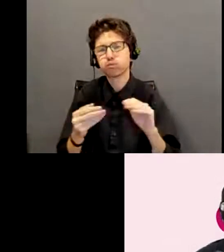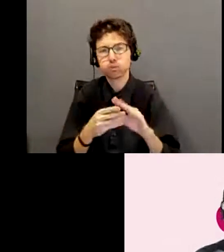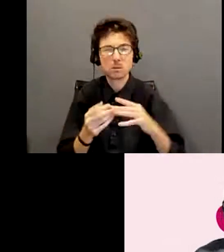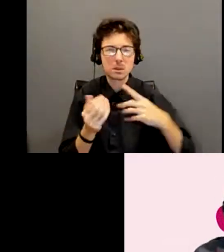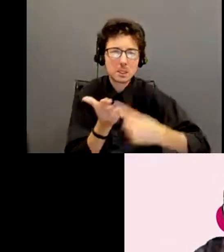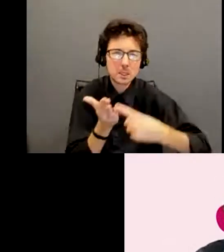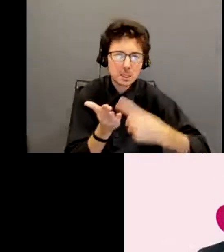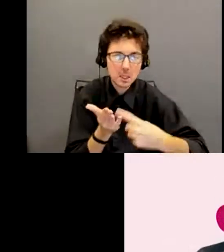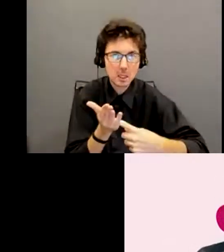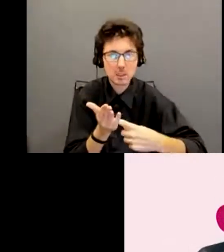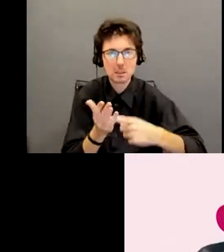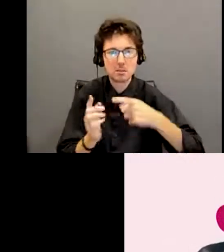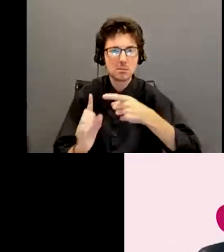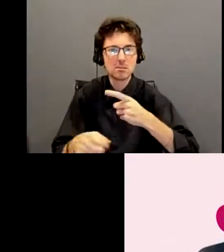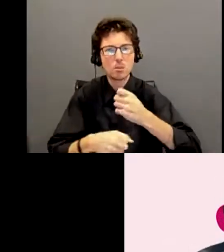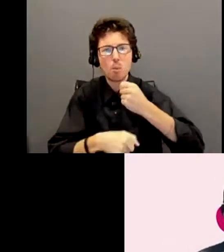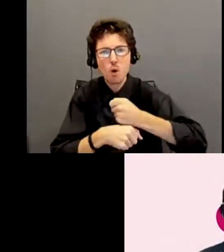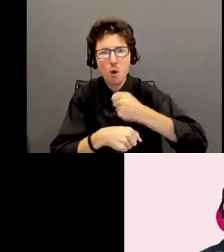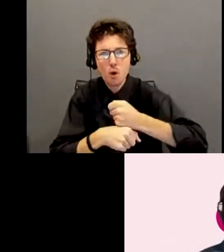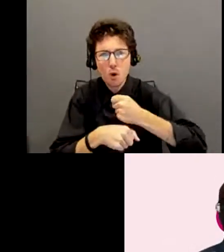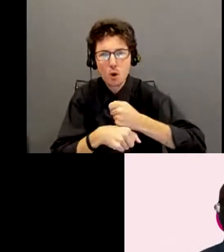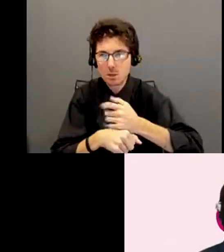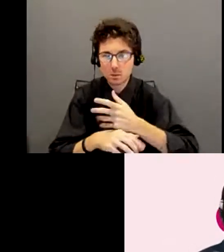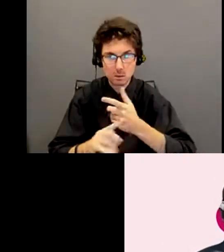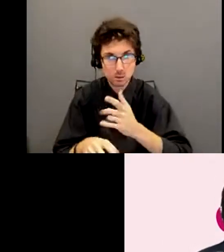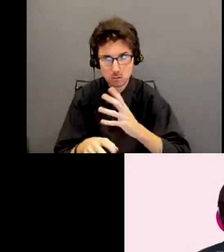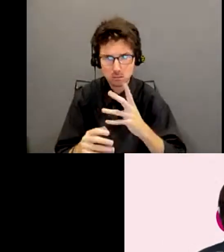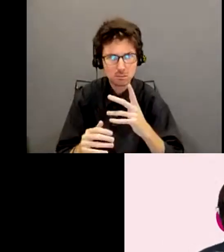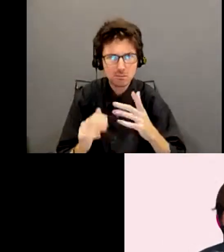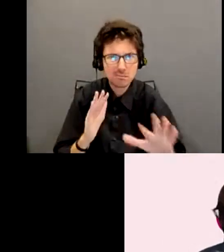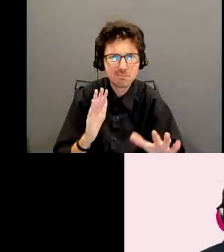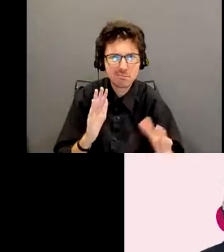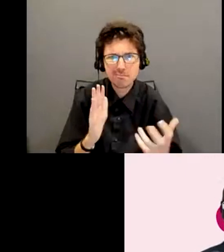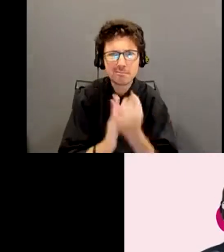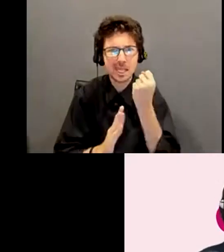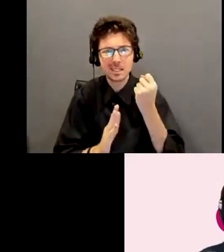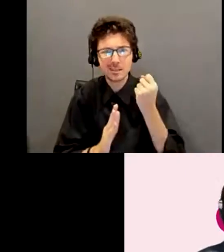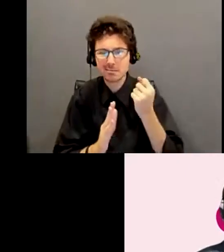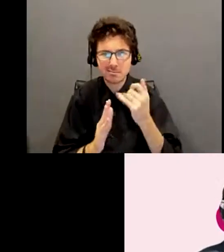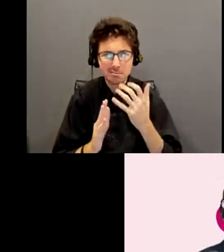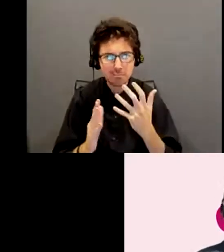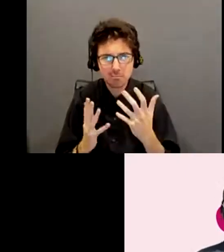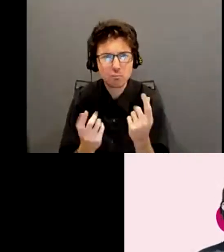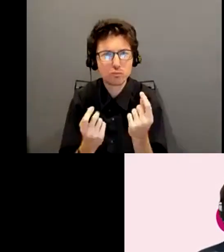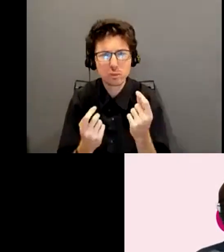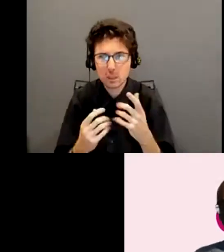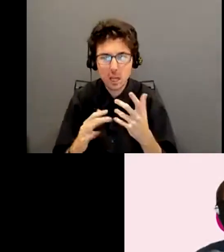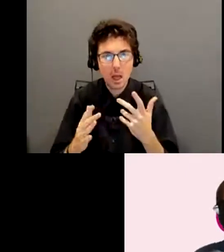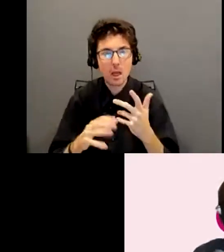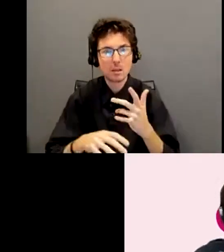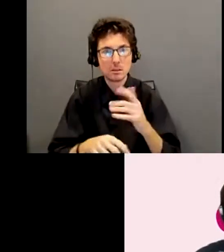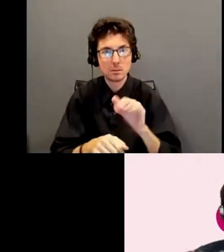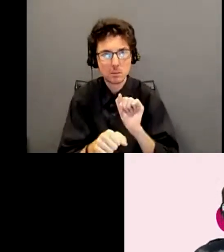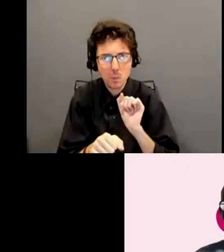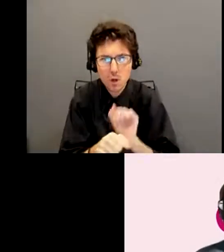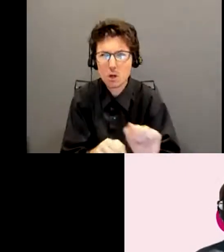thing. Employment of people with disabilities is something that we are understand is important for them to get,